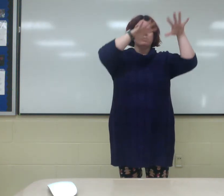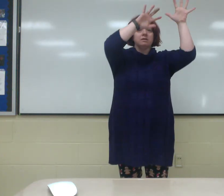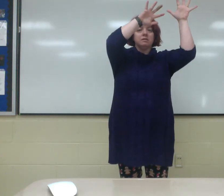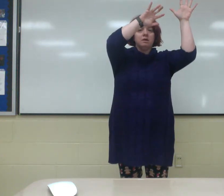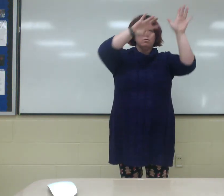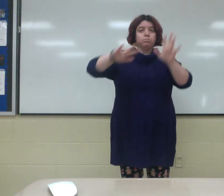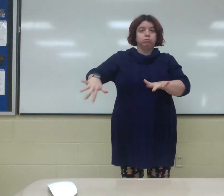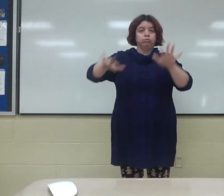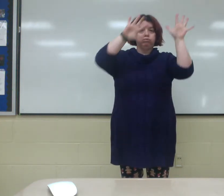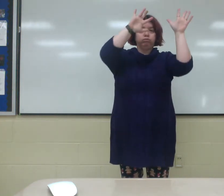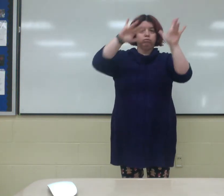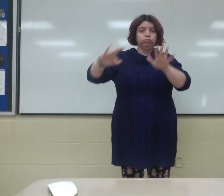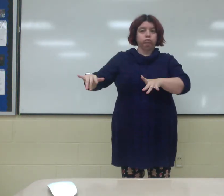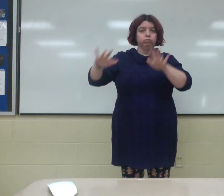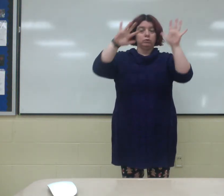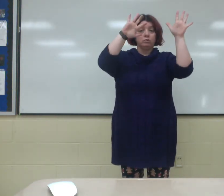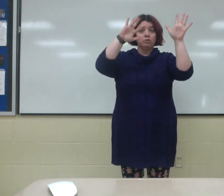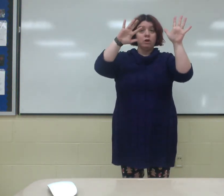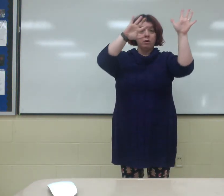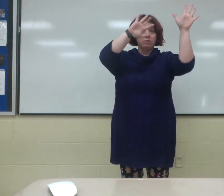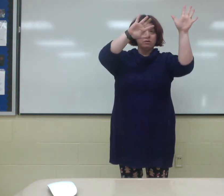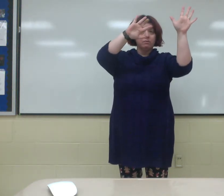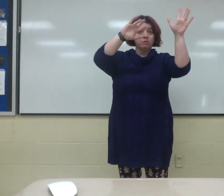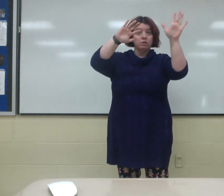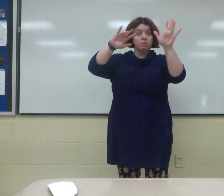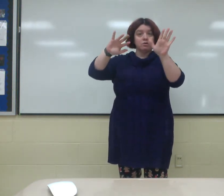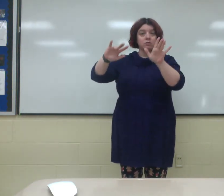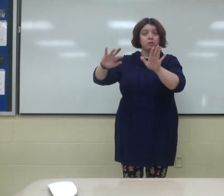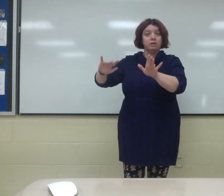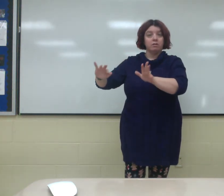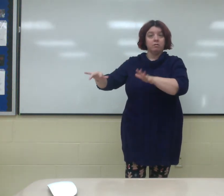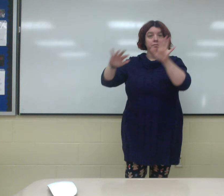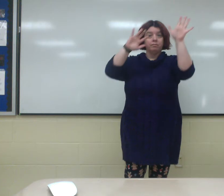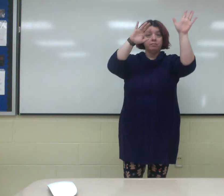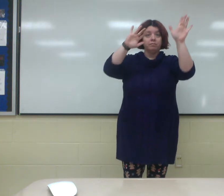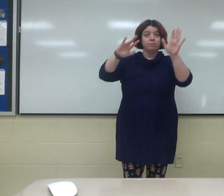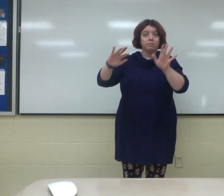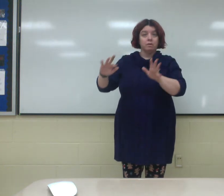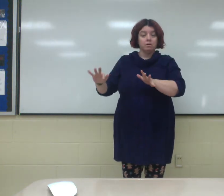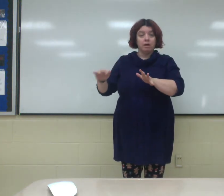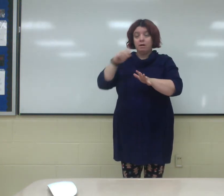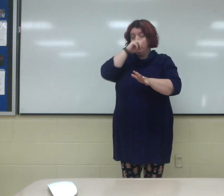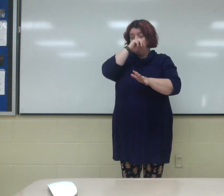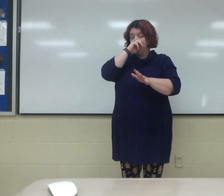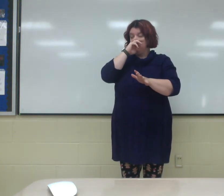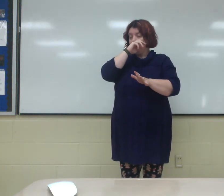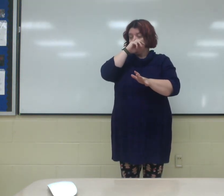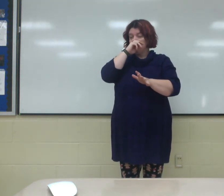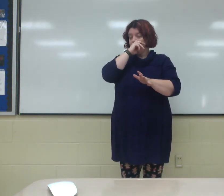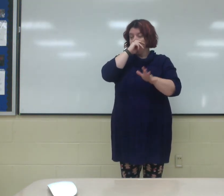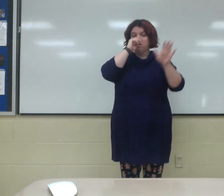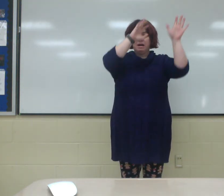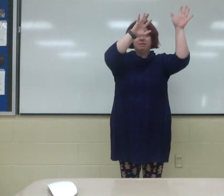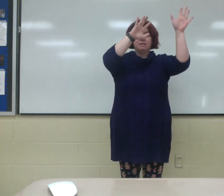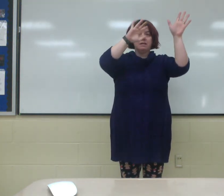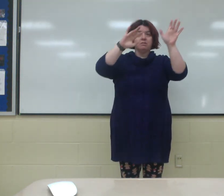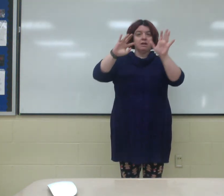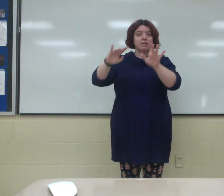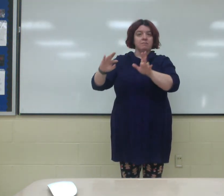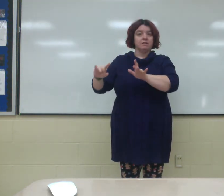is, so snow, the sign for snow is just little. Okay, spirit fingers go from your dominant side to your non-dominant side,